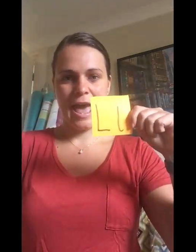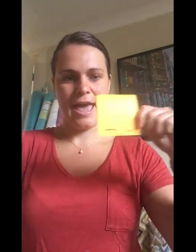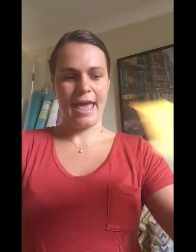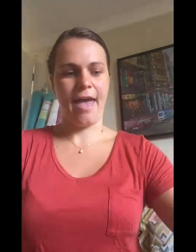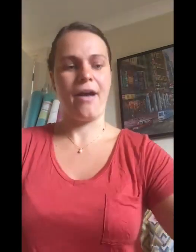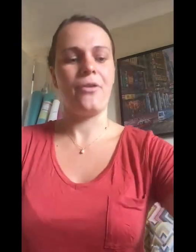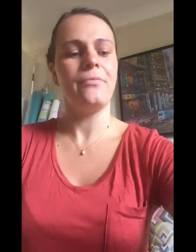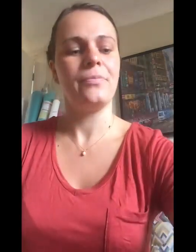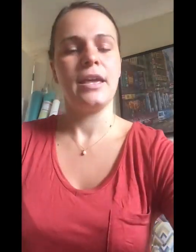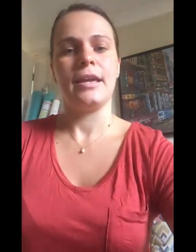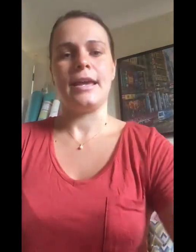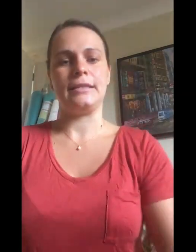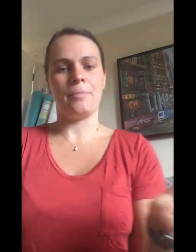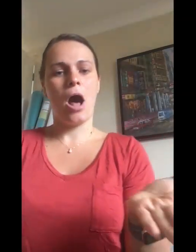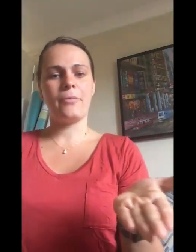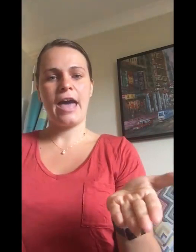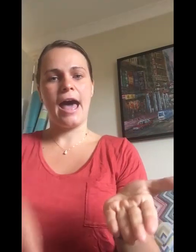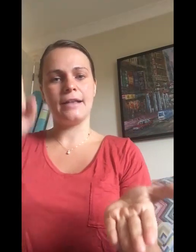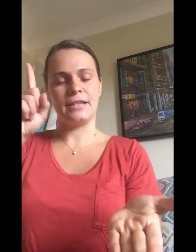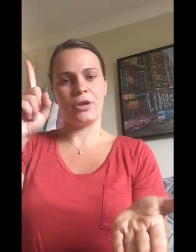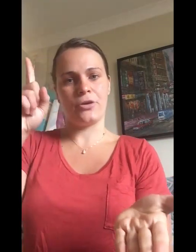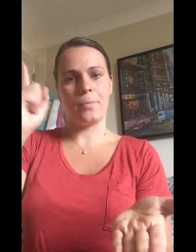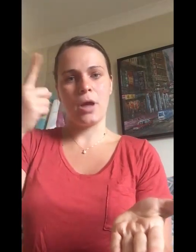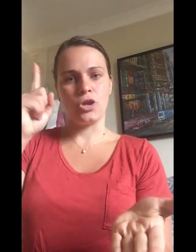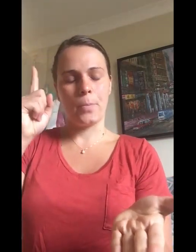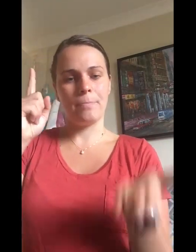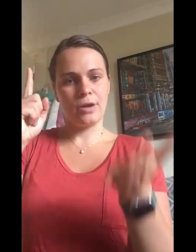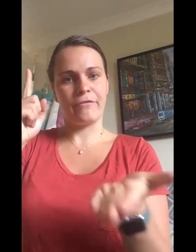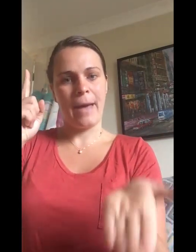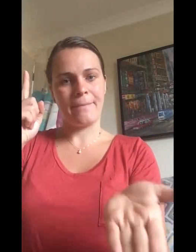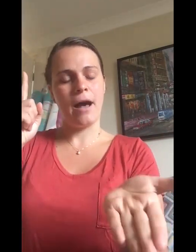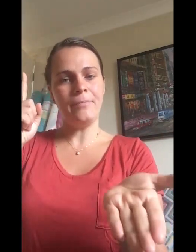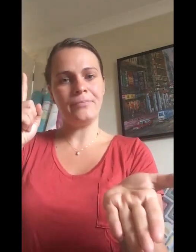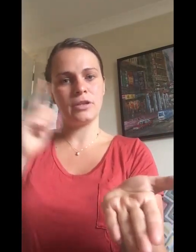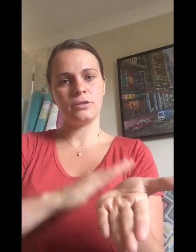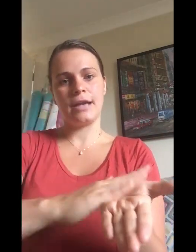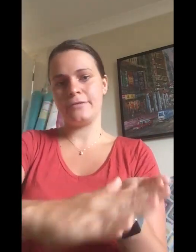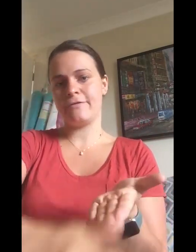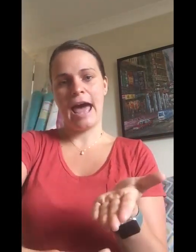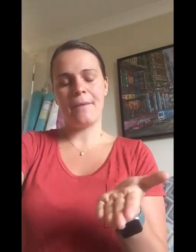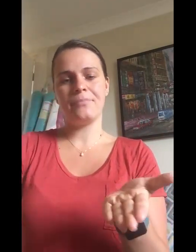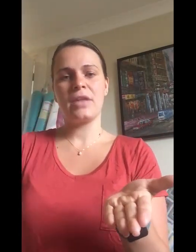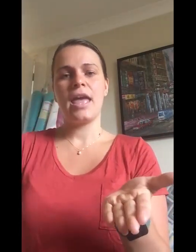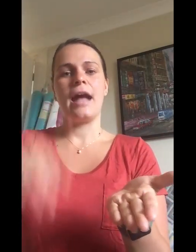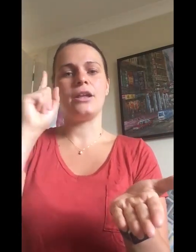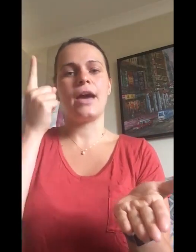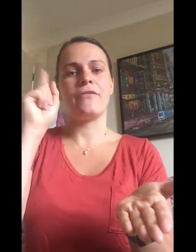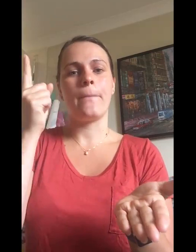Okay, L is in the palm of your hand. So you put you have your paper nice and flat, and then you have your